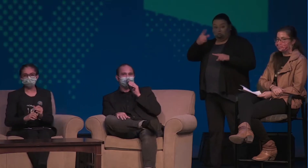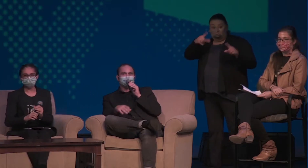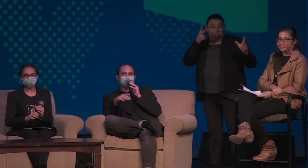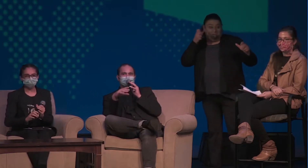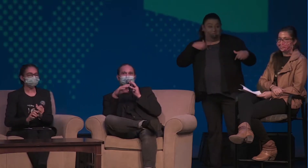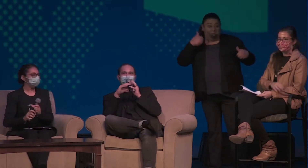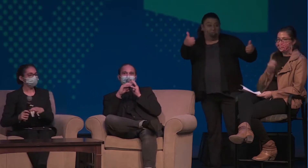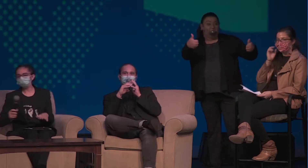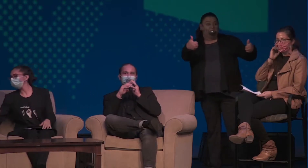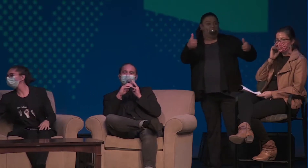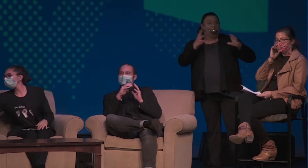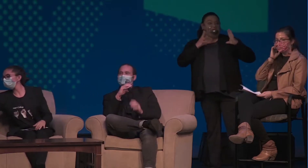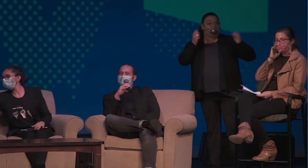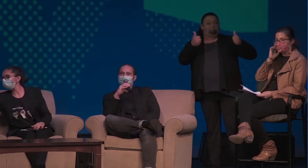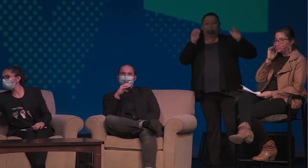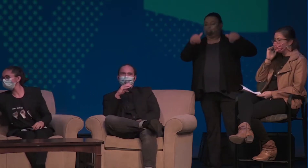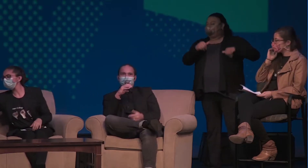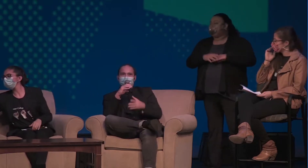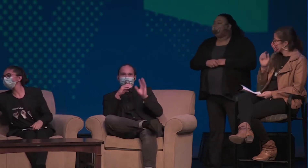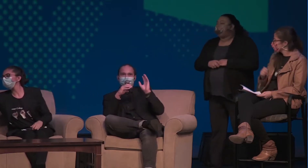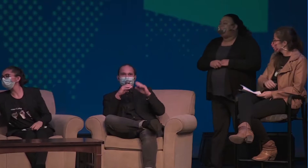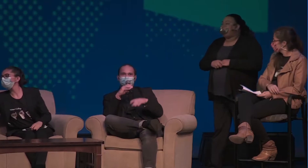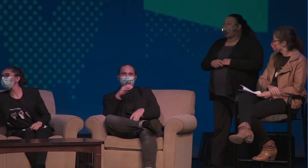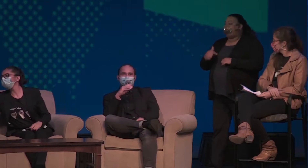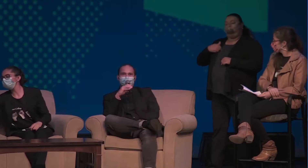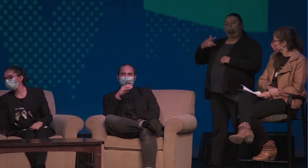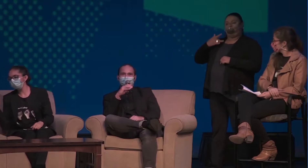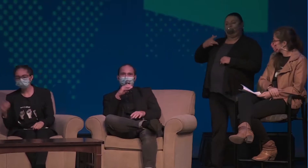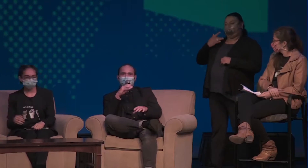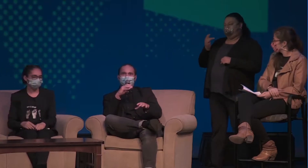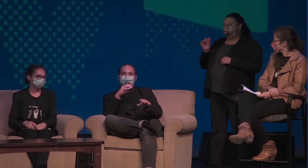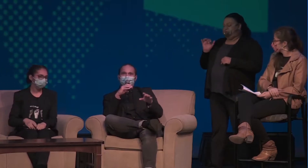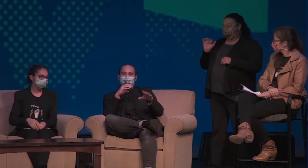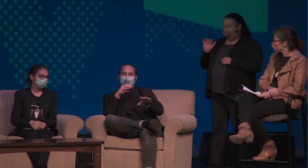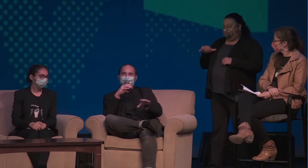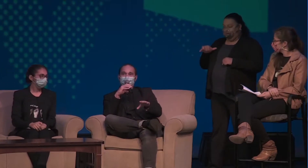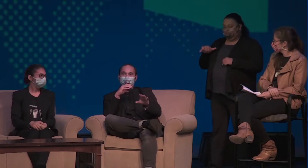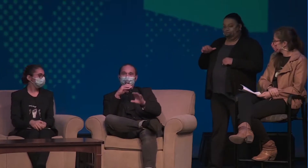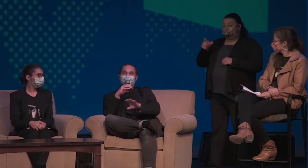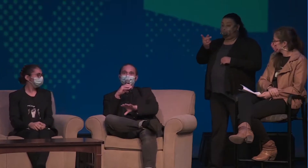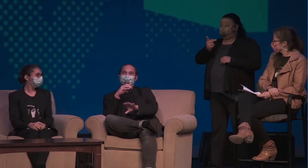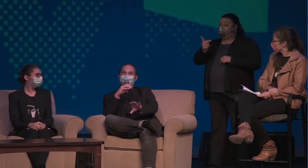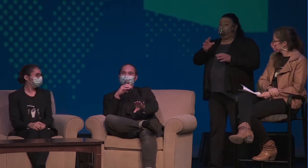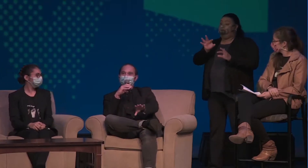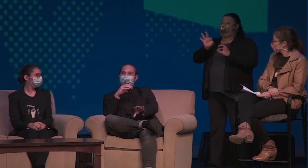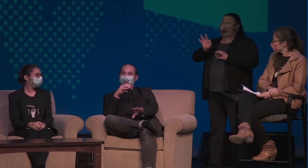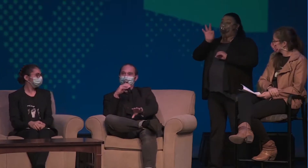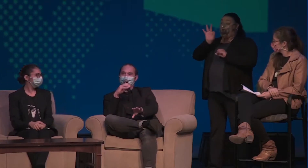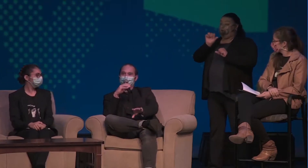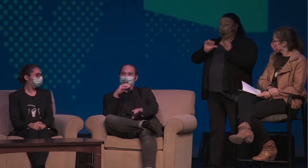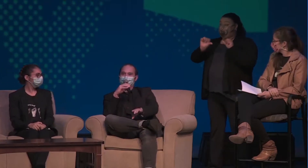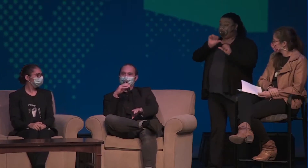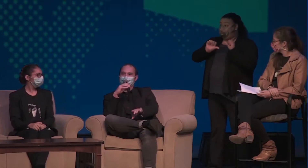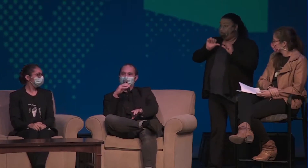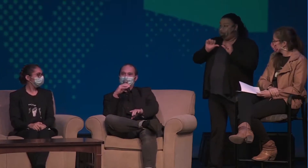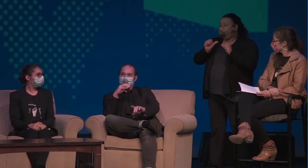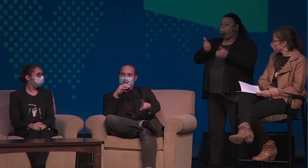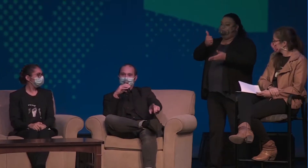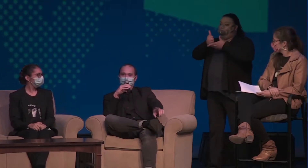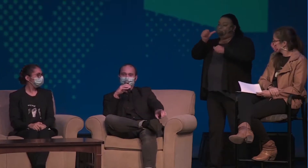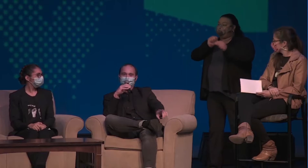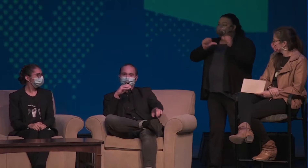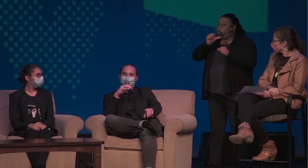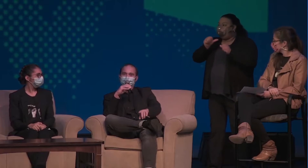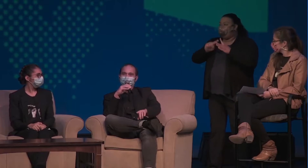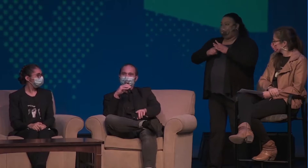okay? It's fine, right? Yeah, I had the sense that they found each other and helped each other at the beginning of their relationship. He